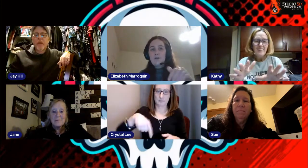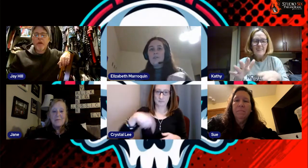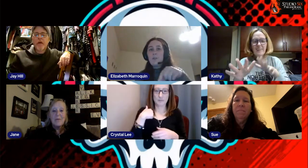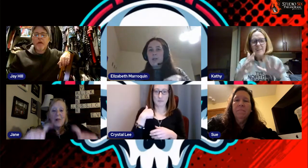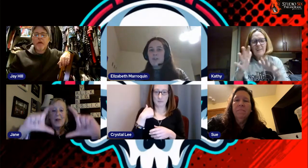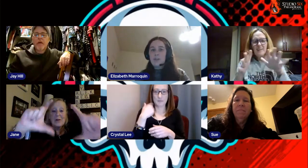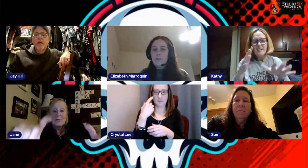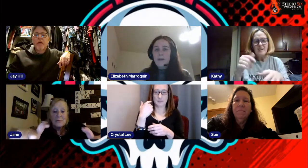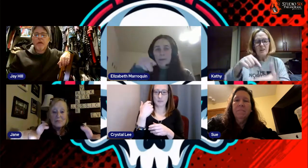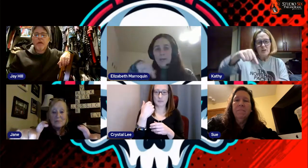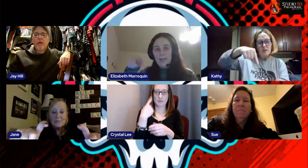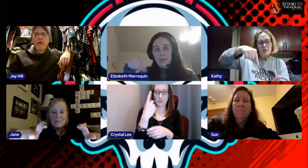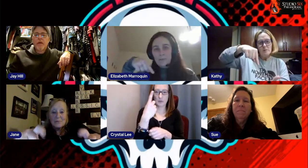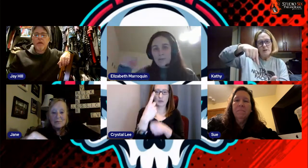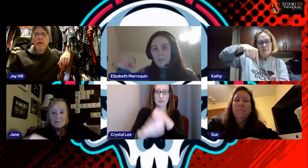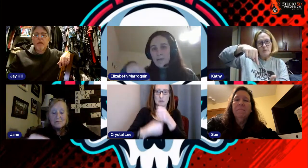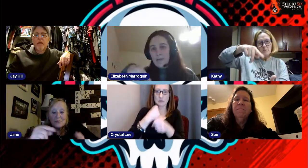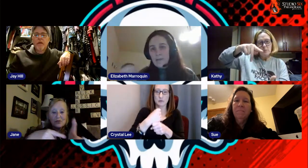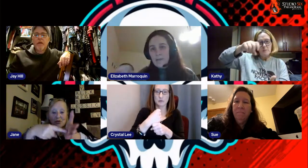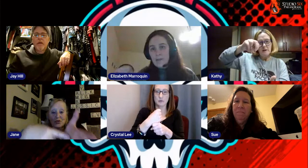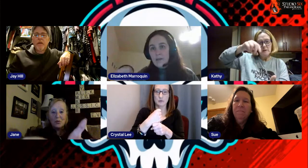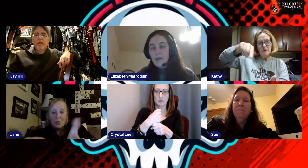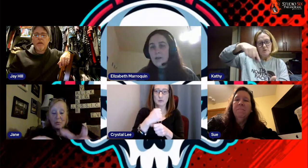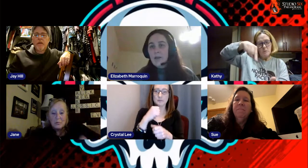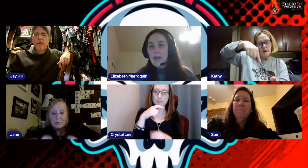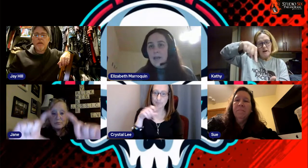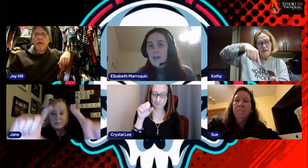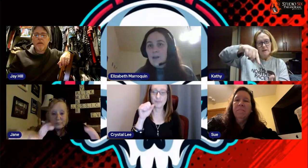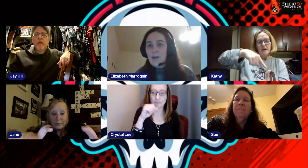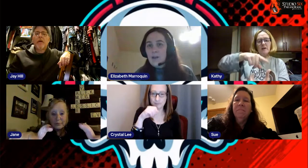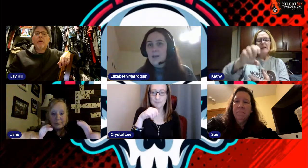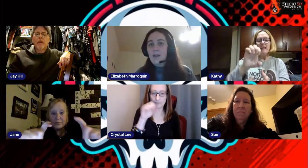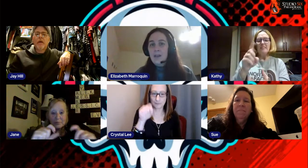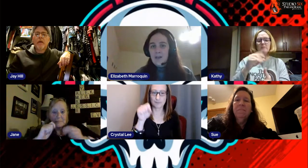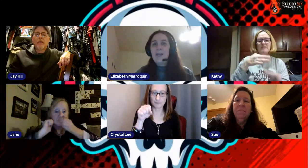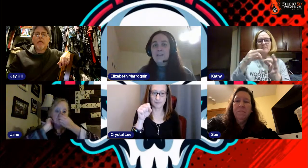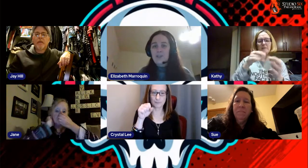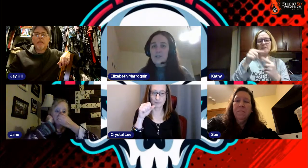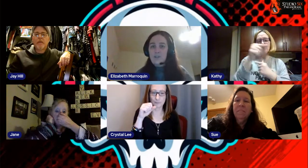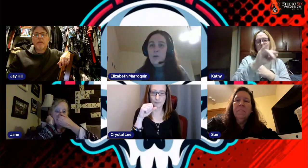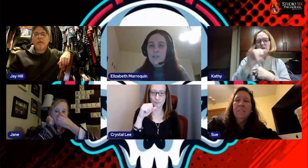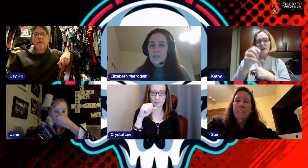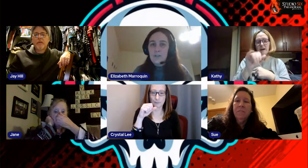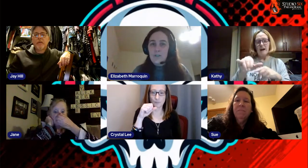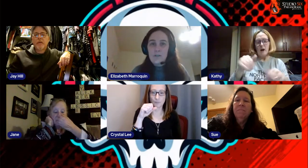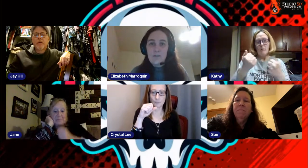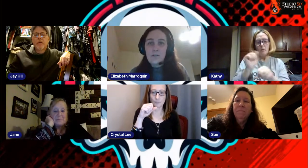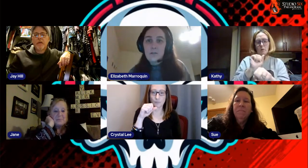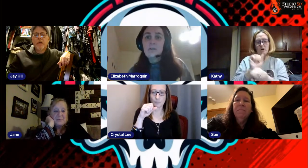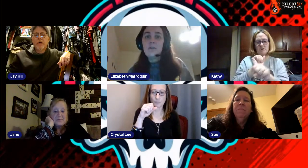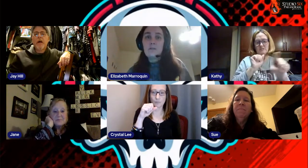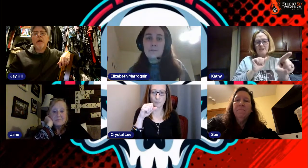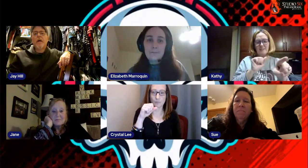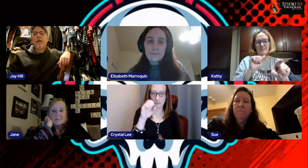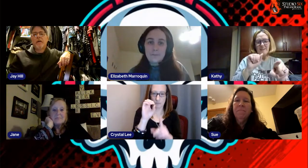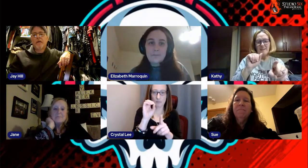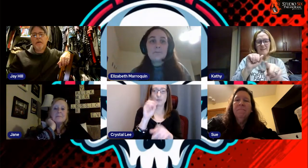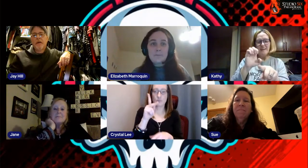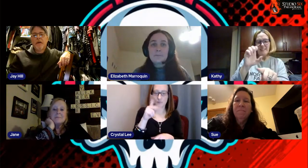So you use the pendulum and the pendulum swings. Okay. And it answers the questions.